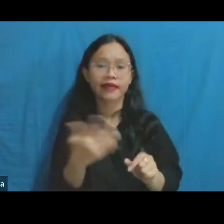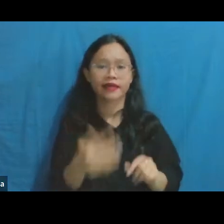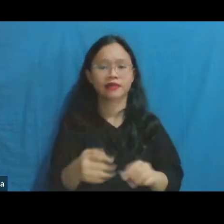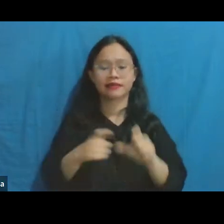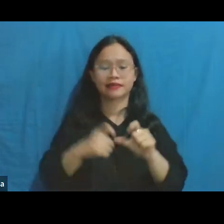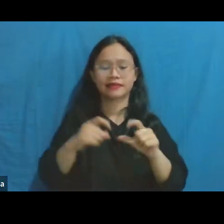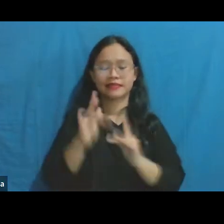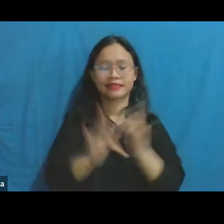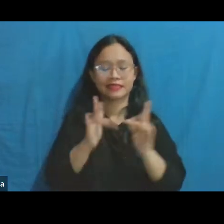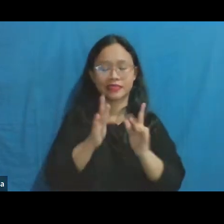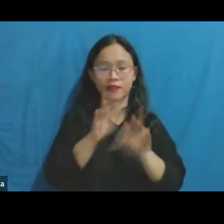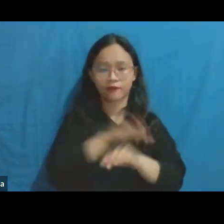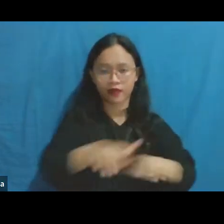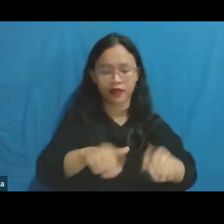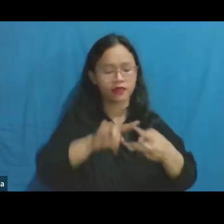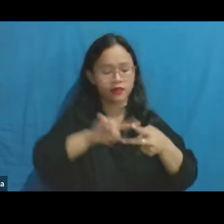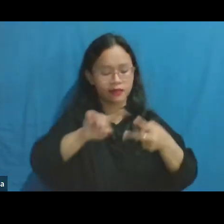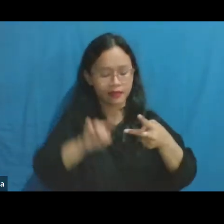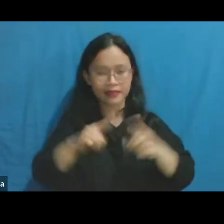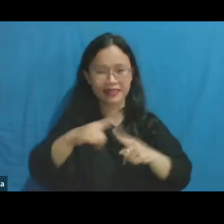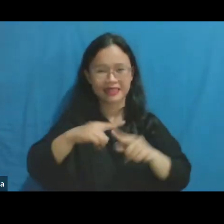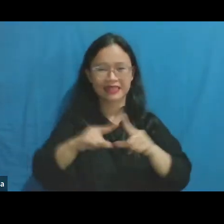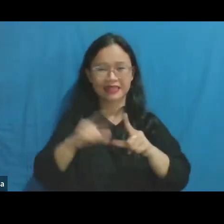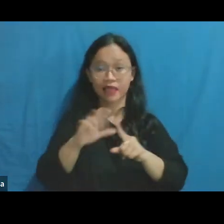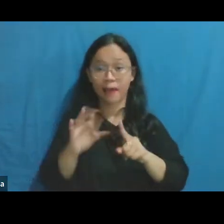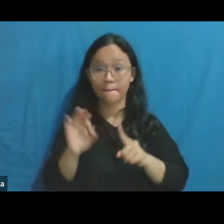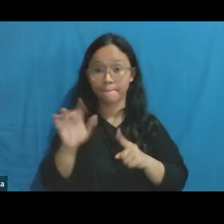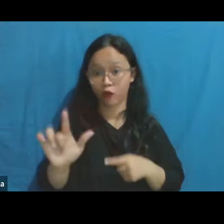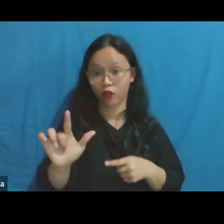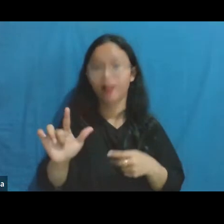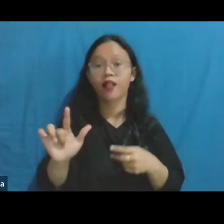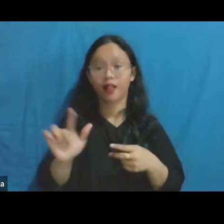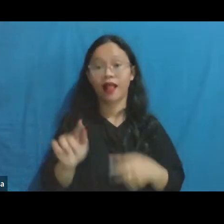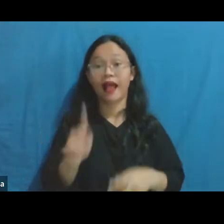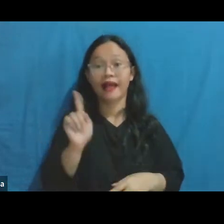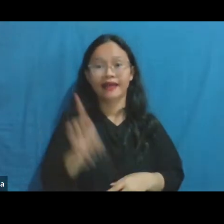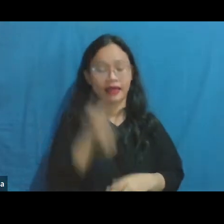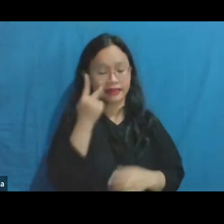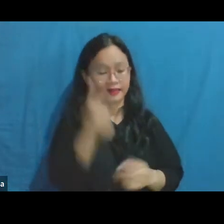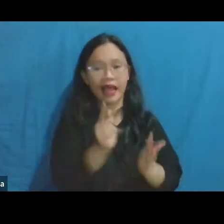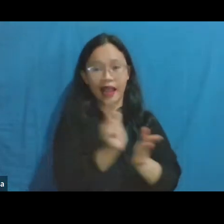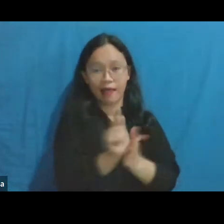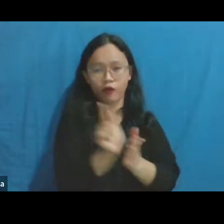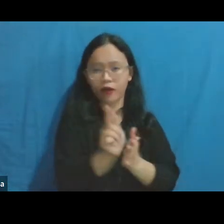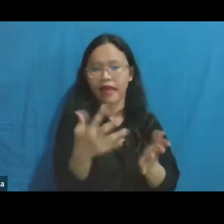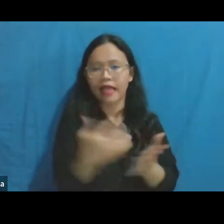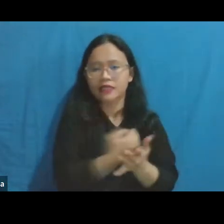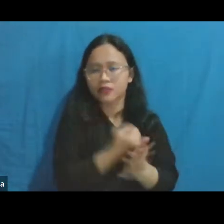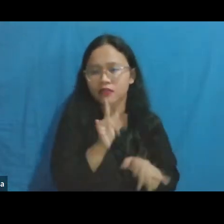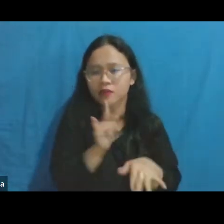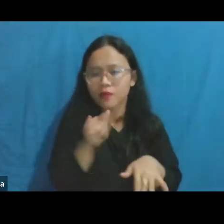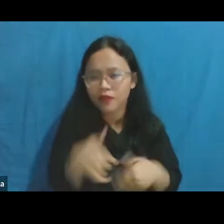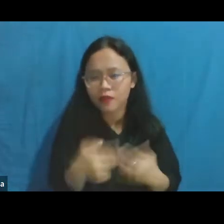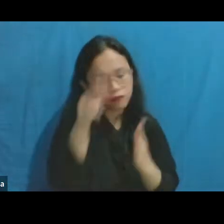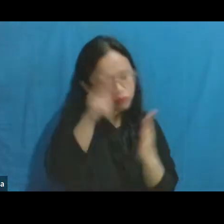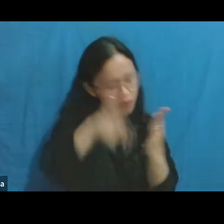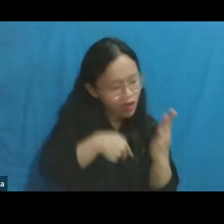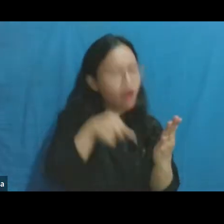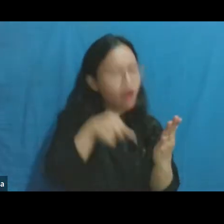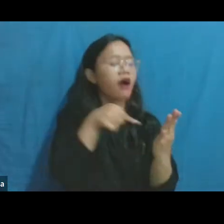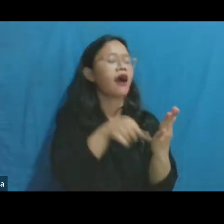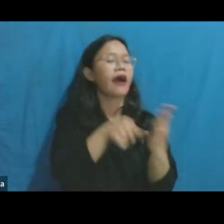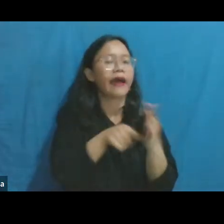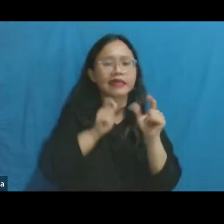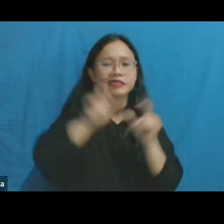also share their findings on freedom of expression, assembly and association, and